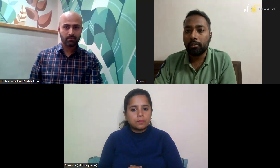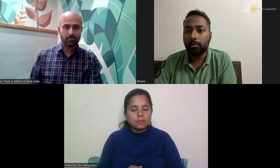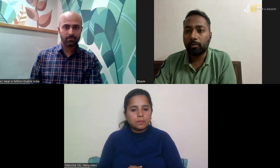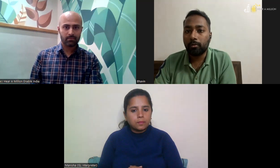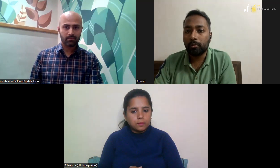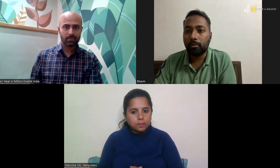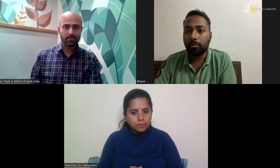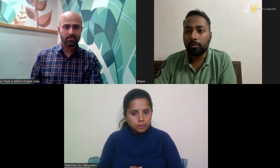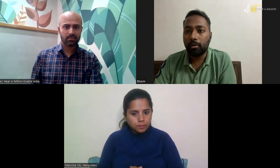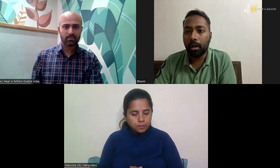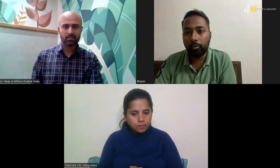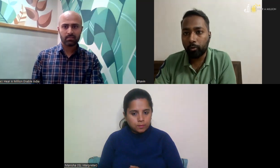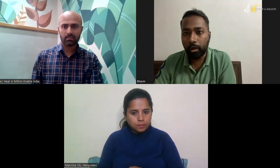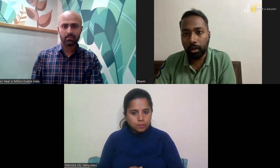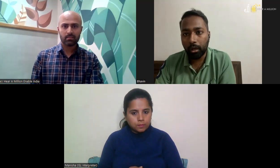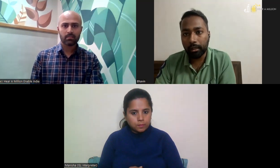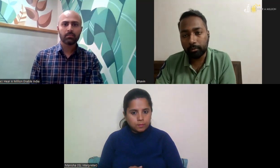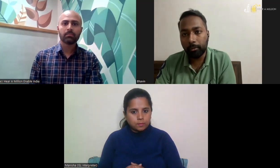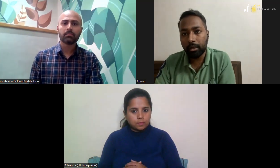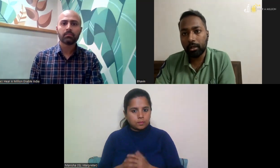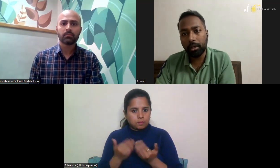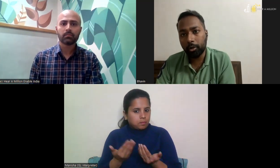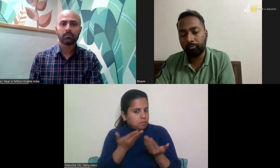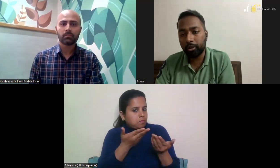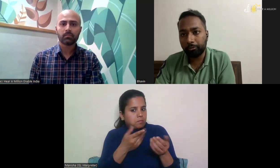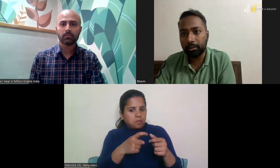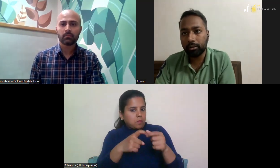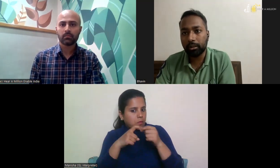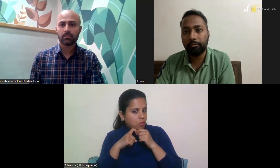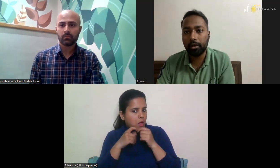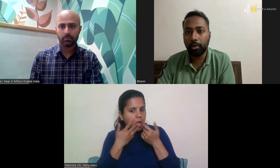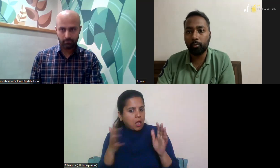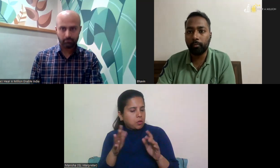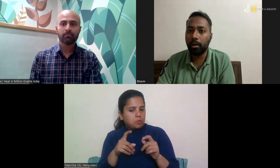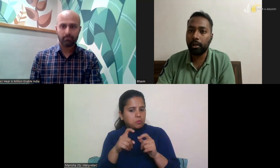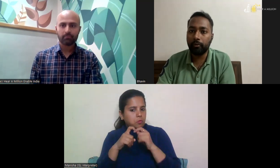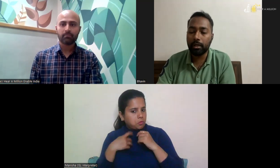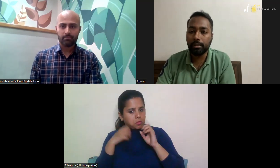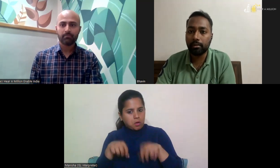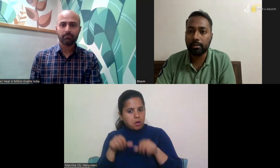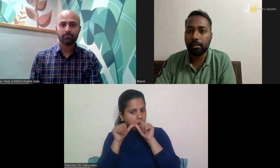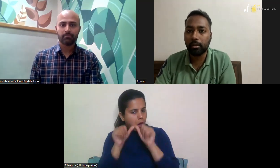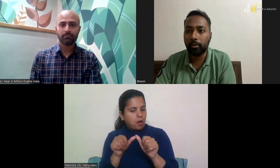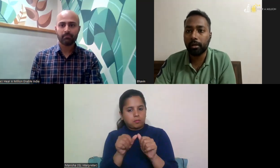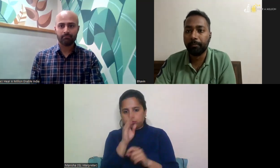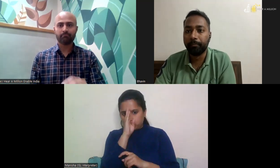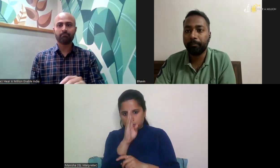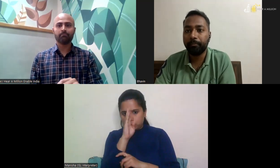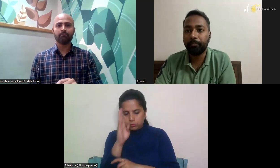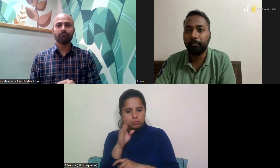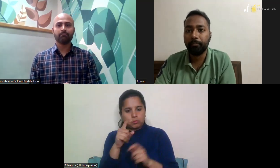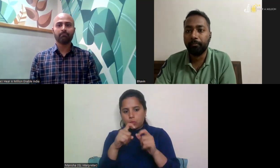Okay. So now you can ask me any of the questions. I will give particular answers. Okay.